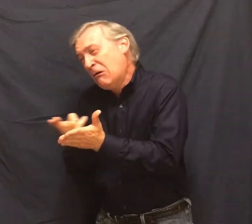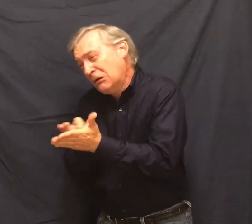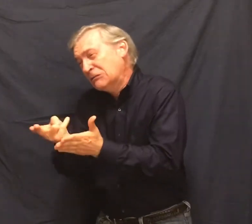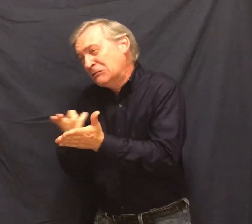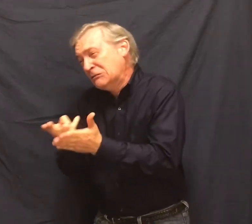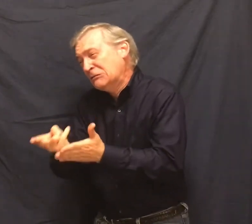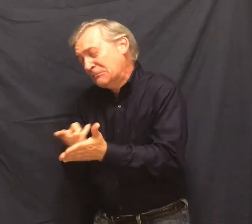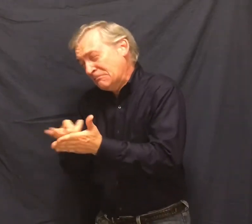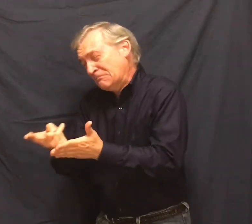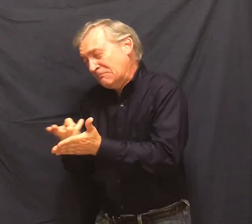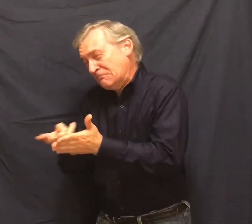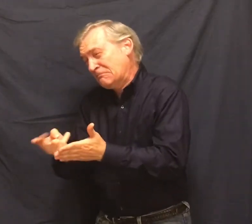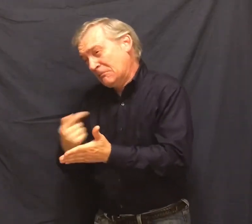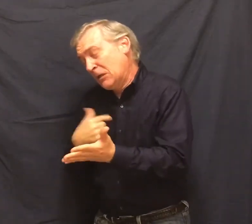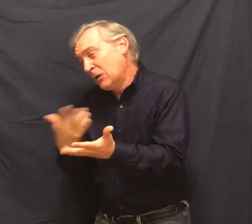I just wanted to pet 'em a little."